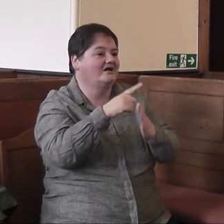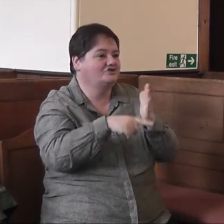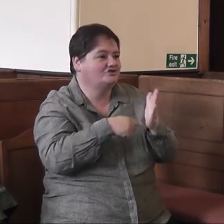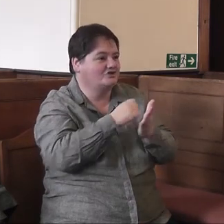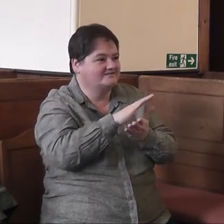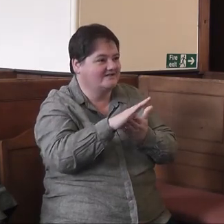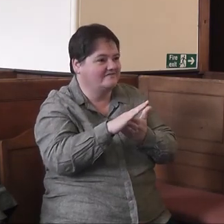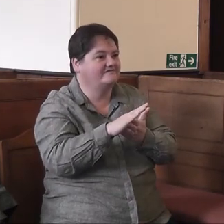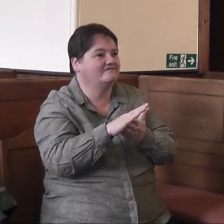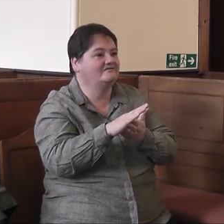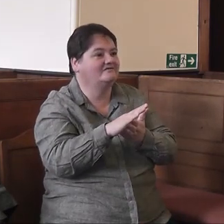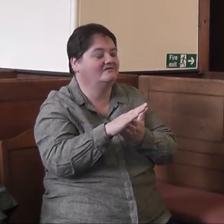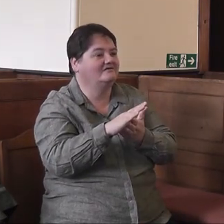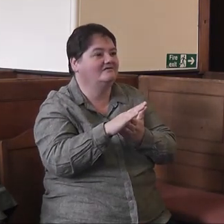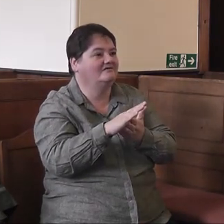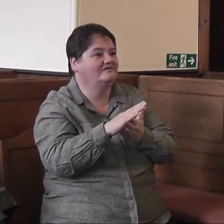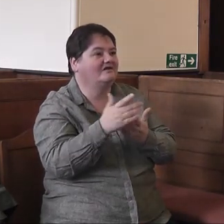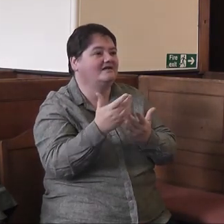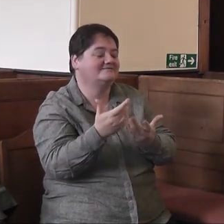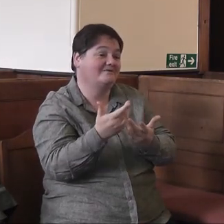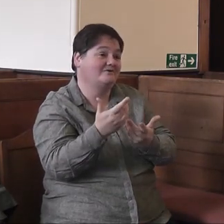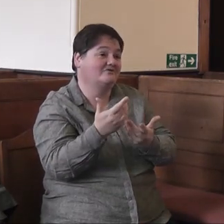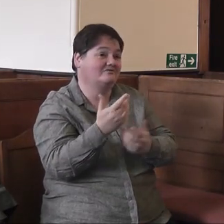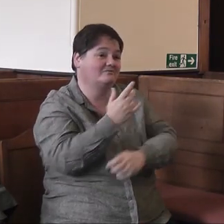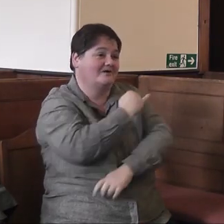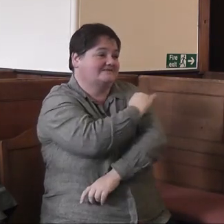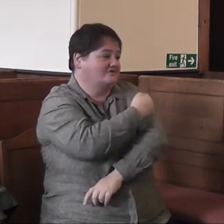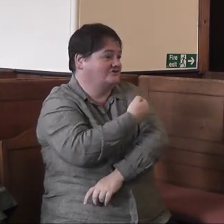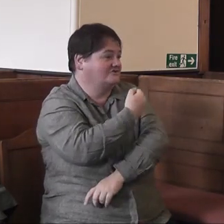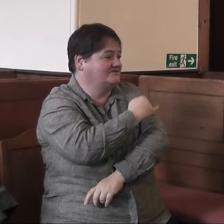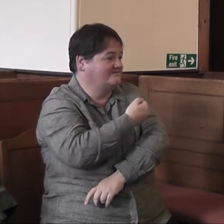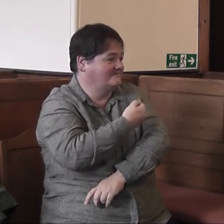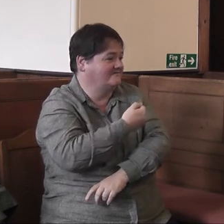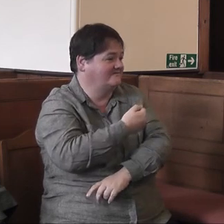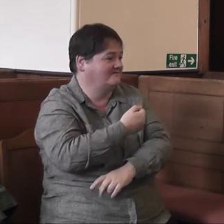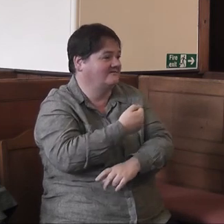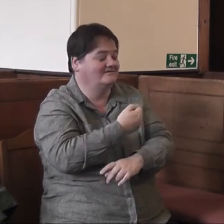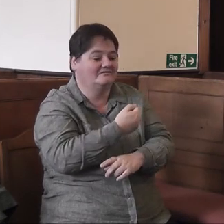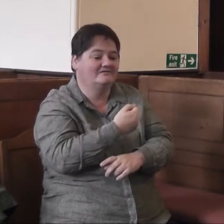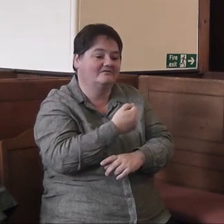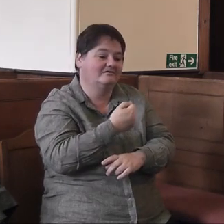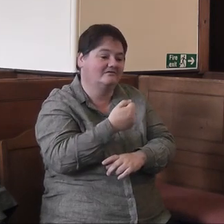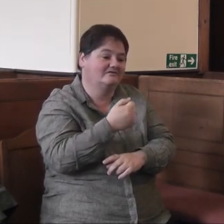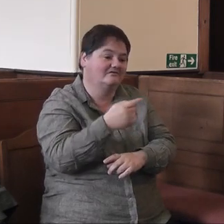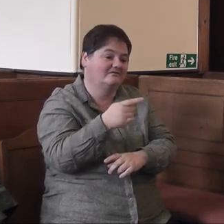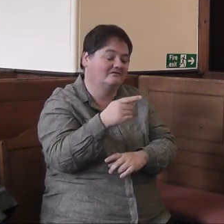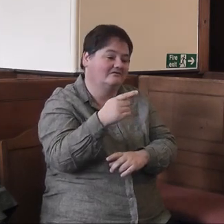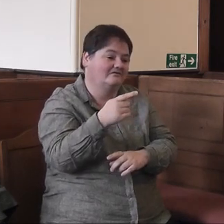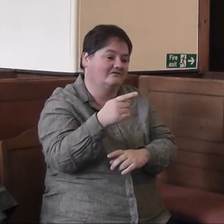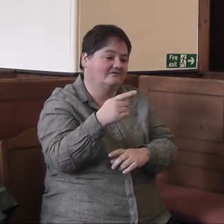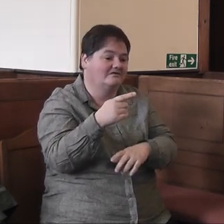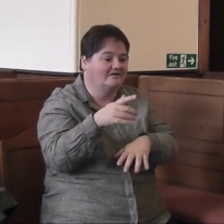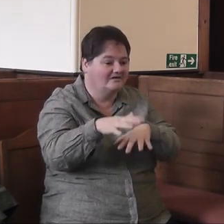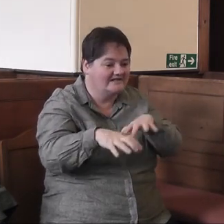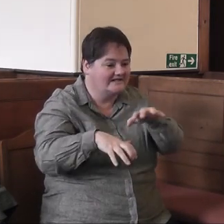and Joseph, unless maybe you're West Coast Joseph.